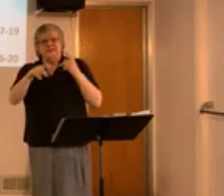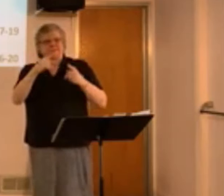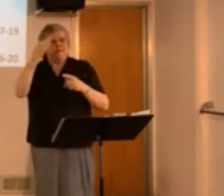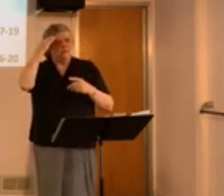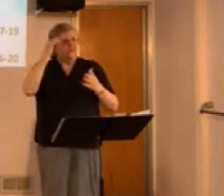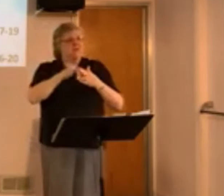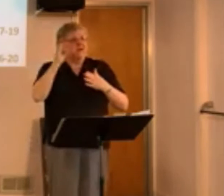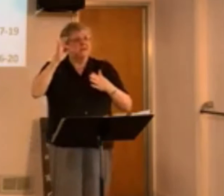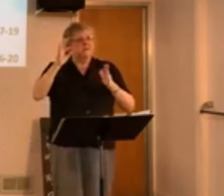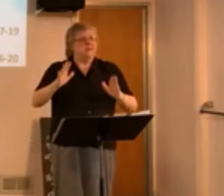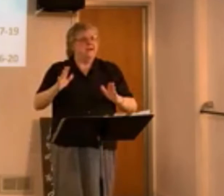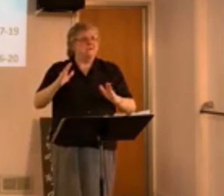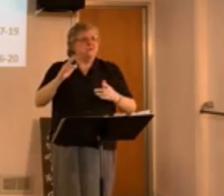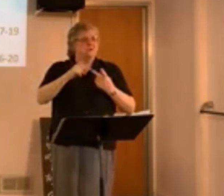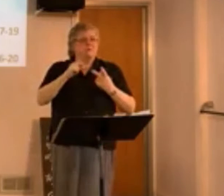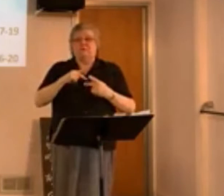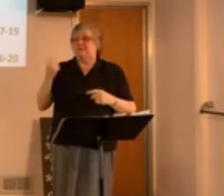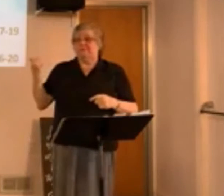perfect.